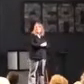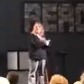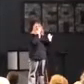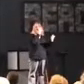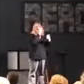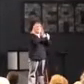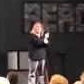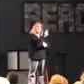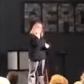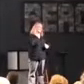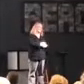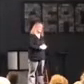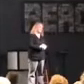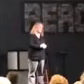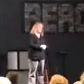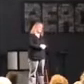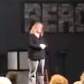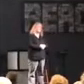Thank you, everyone.